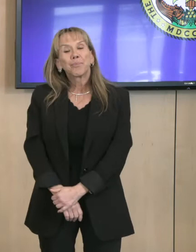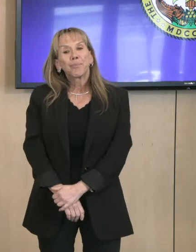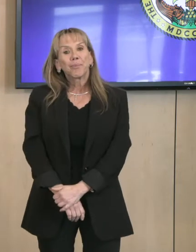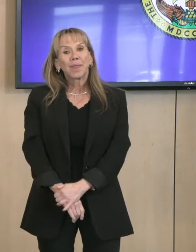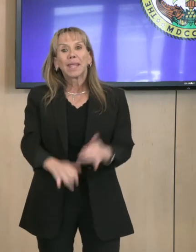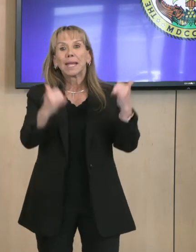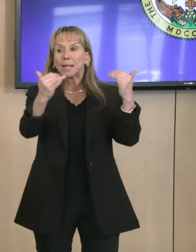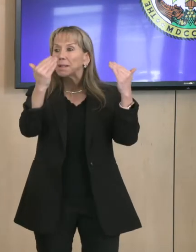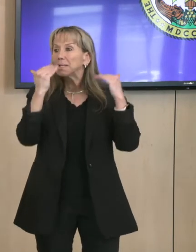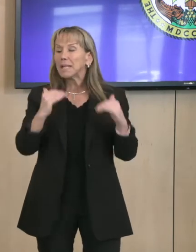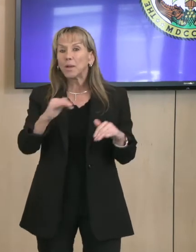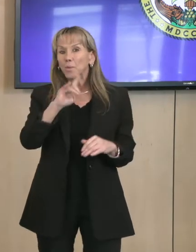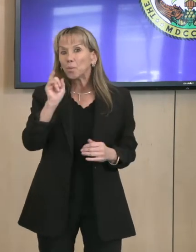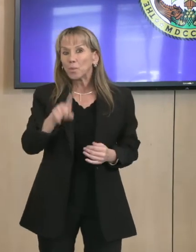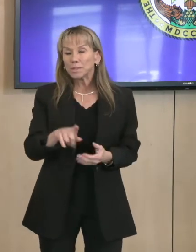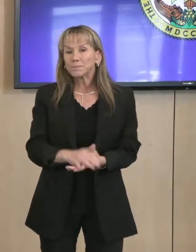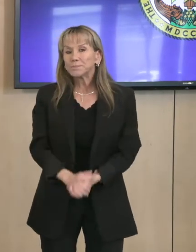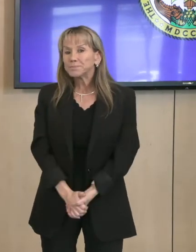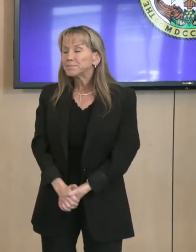Okay, let's go to the next question.